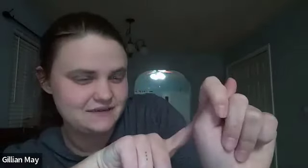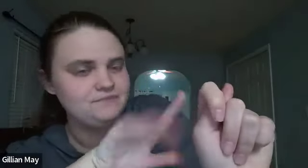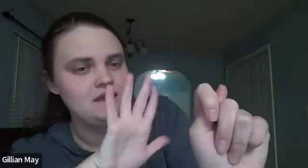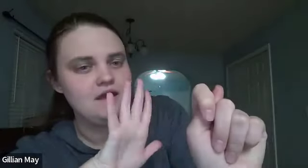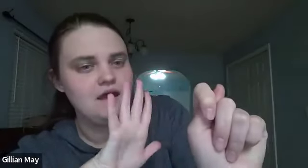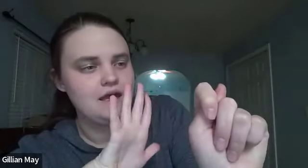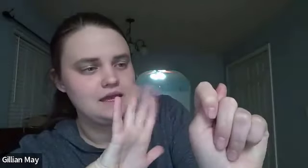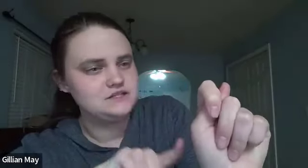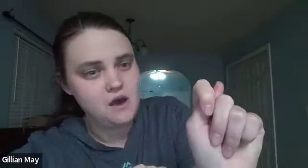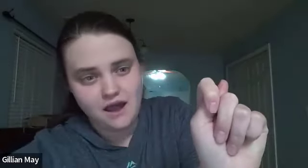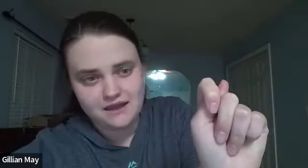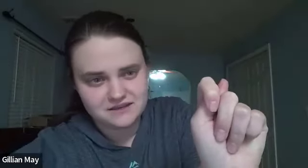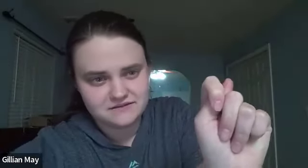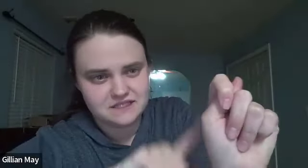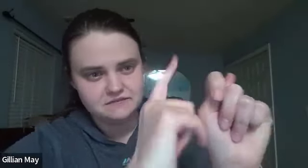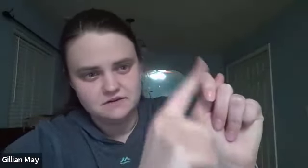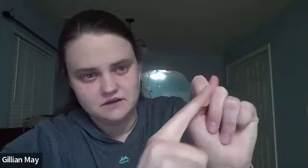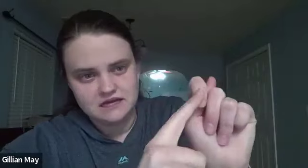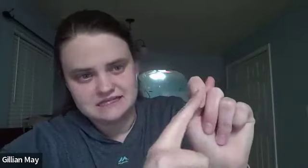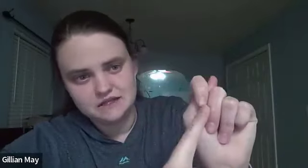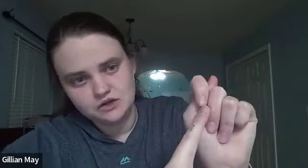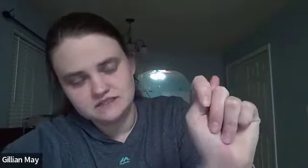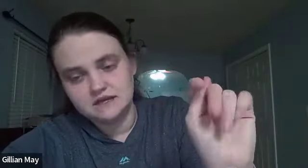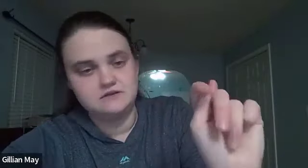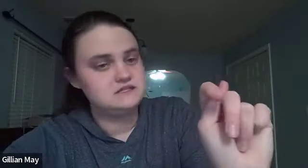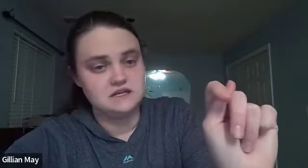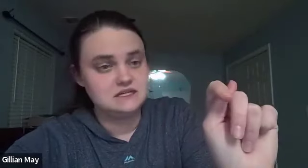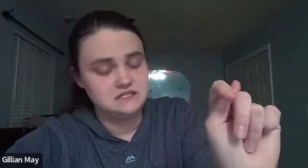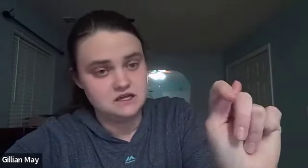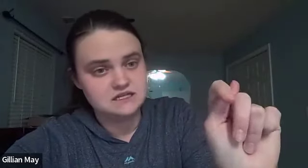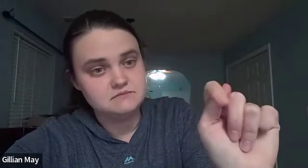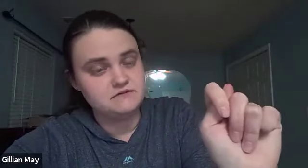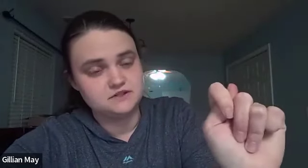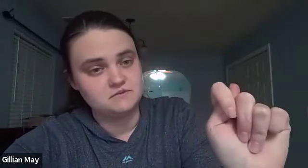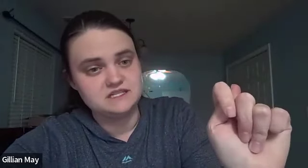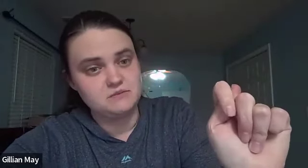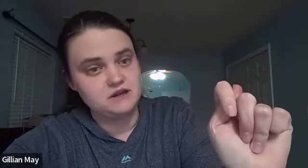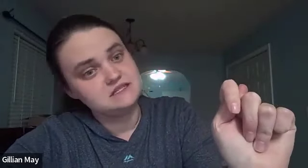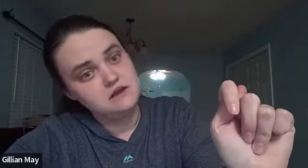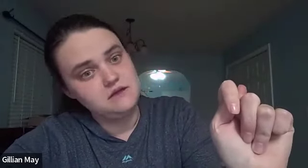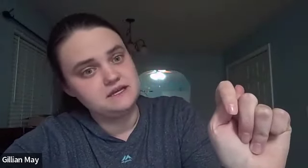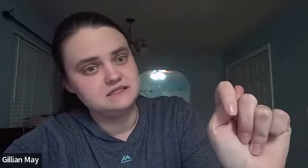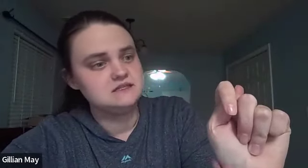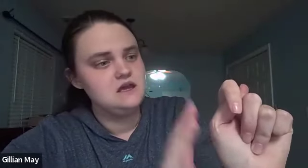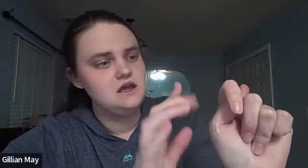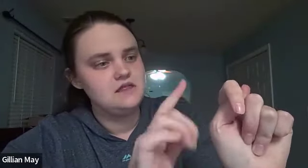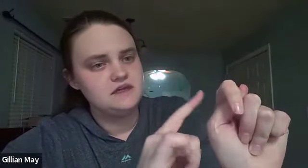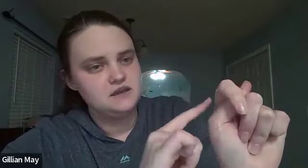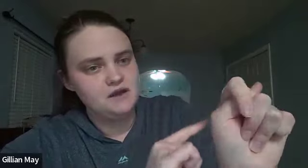T. Here's how I think of T is it looks, I know this does, it doesn't, but for some reason my brain says, oh, that makes sense. Think about like